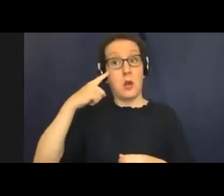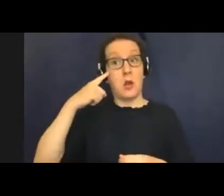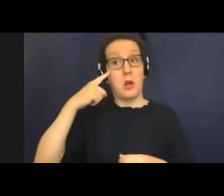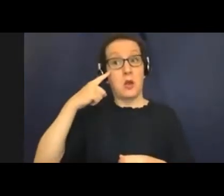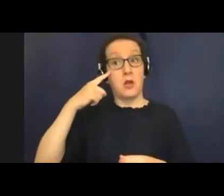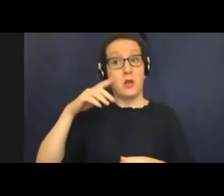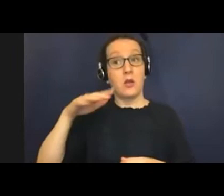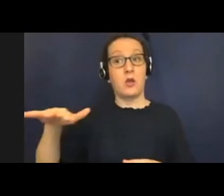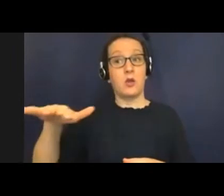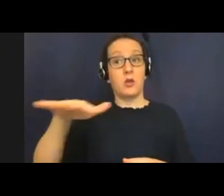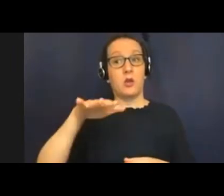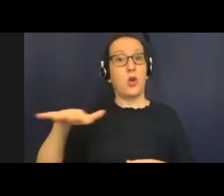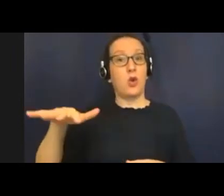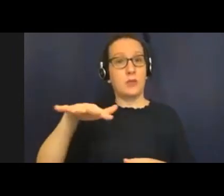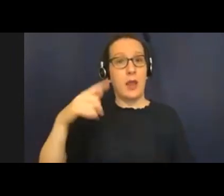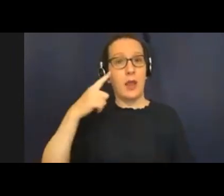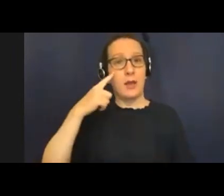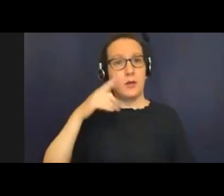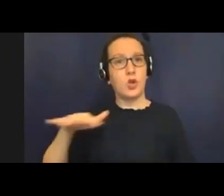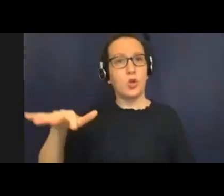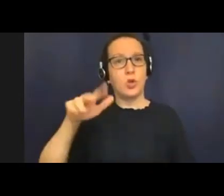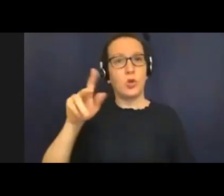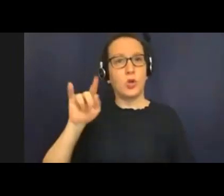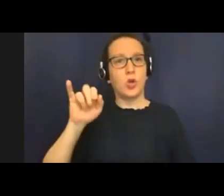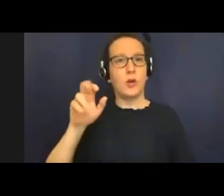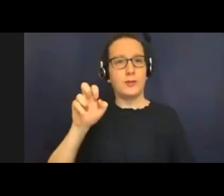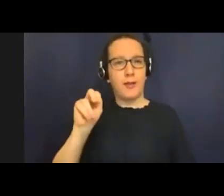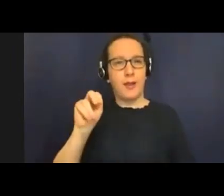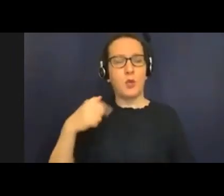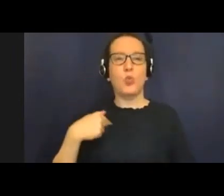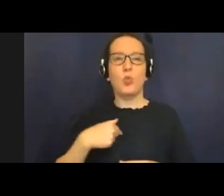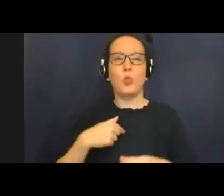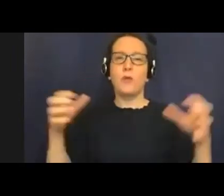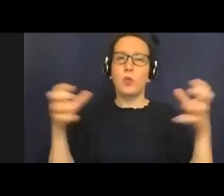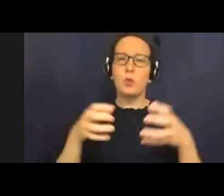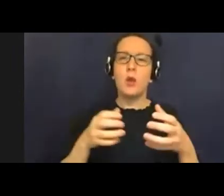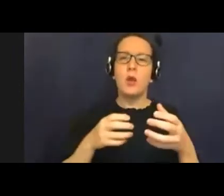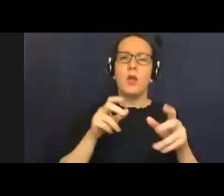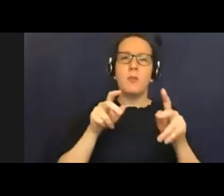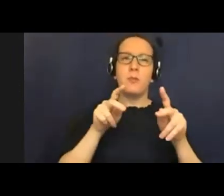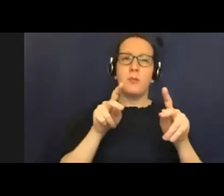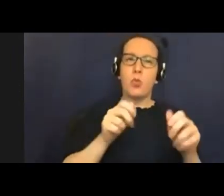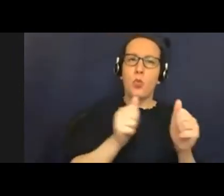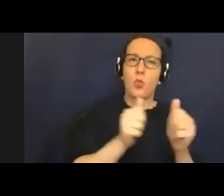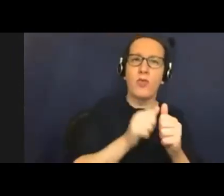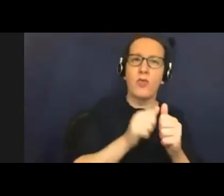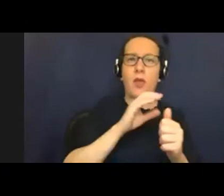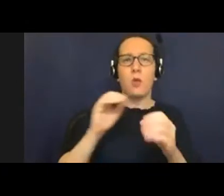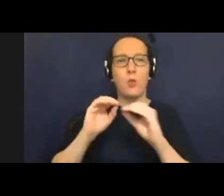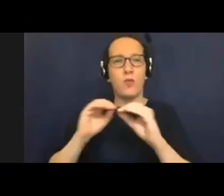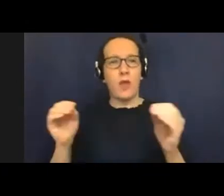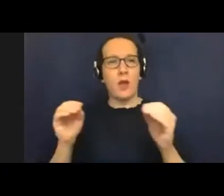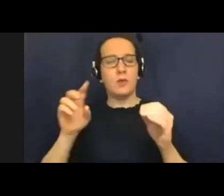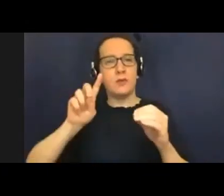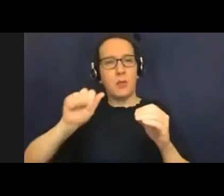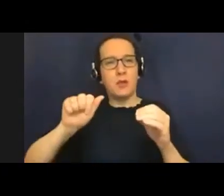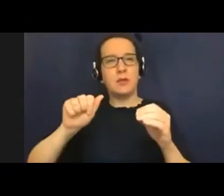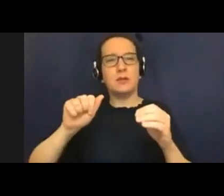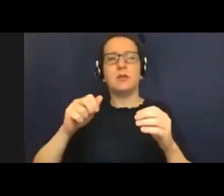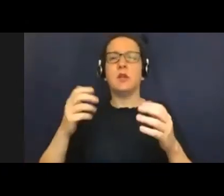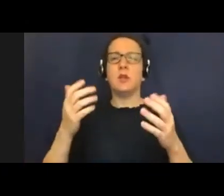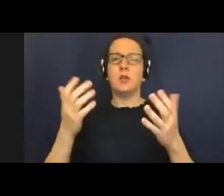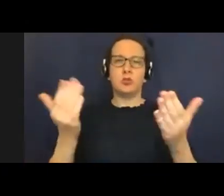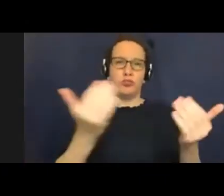without disabilities to organize Instagram live sessions, which were focused on how to deal with sort of the isolation and the anxiety that's brought on